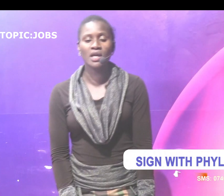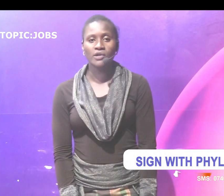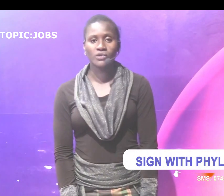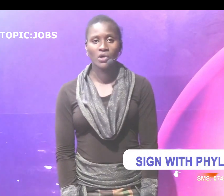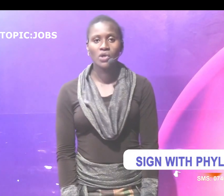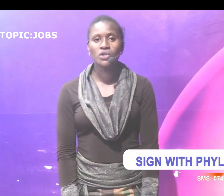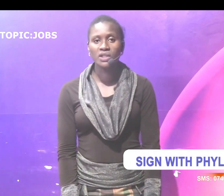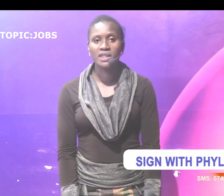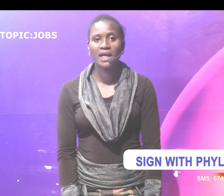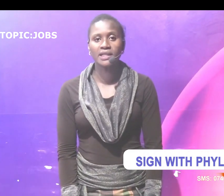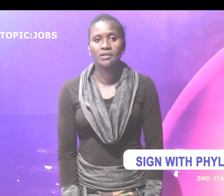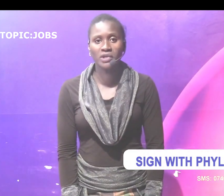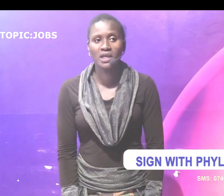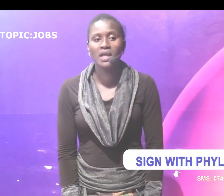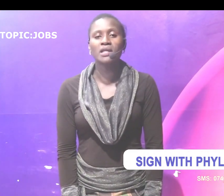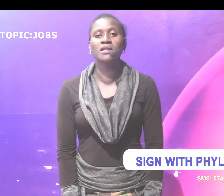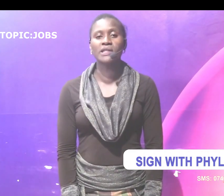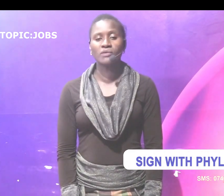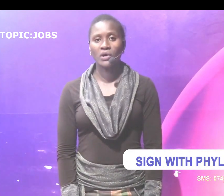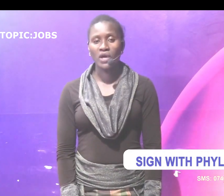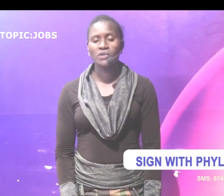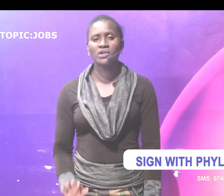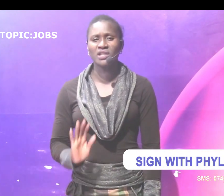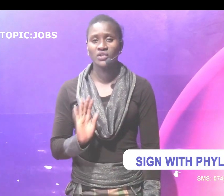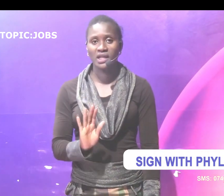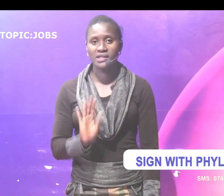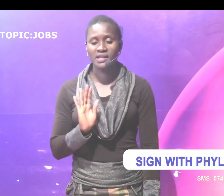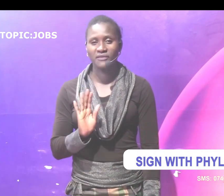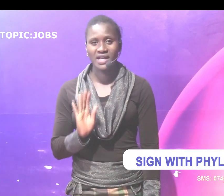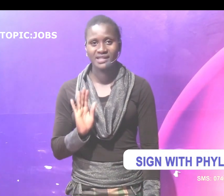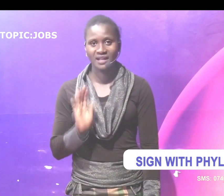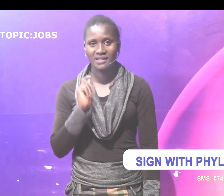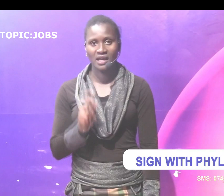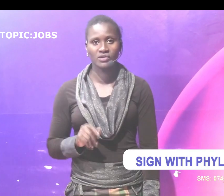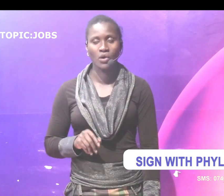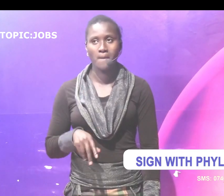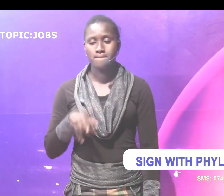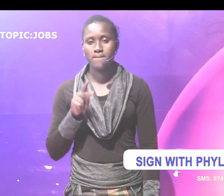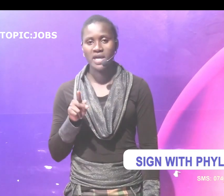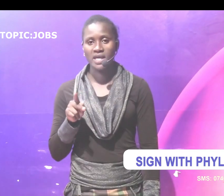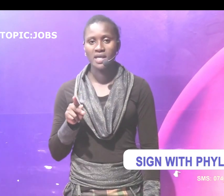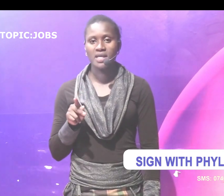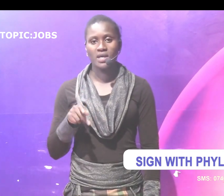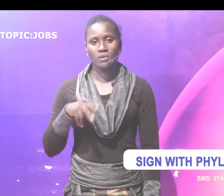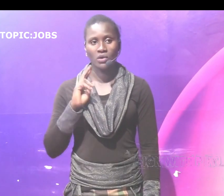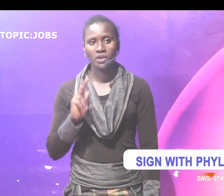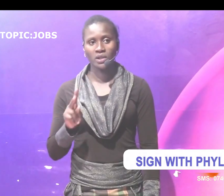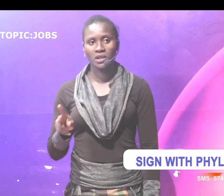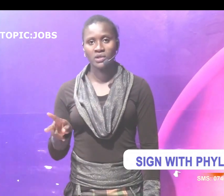So using a letter P, this is we are going to initialize the first letter. So P, we are going to initialize